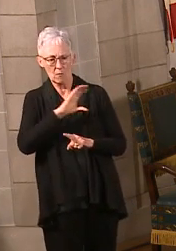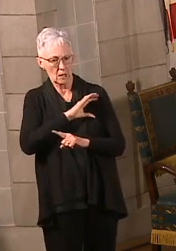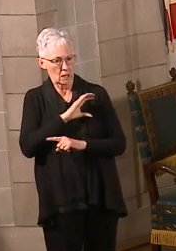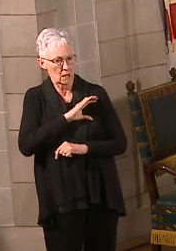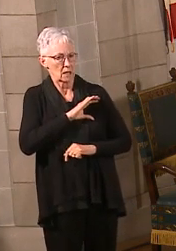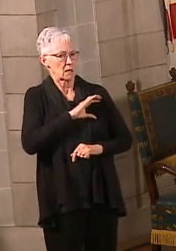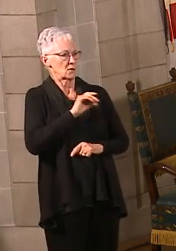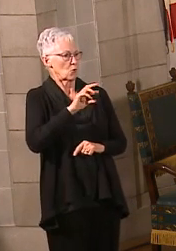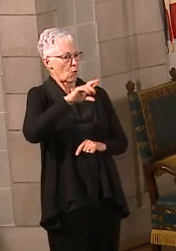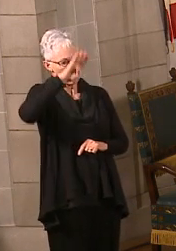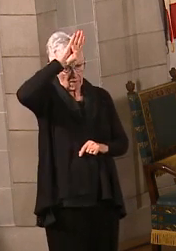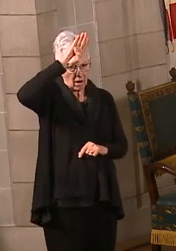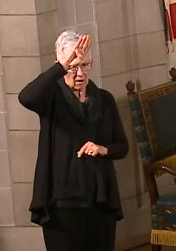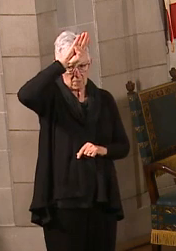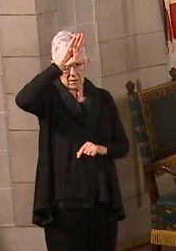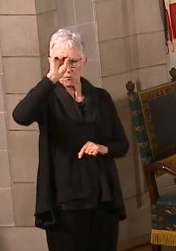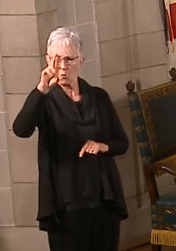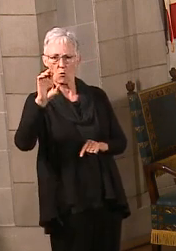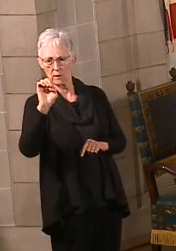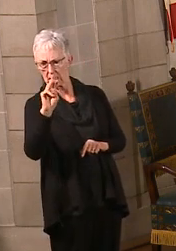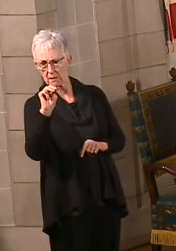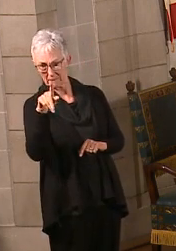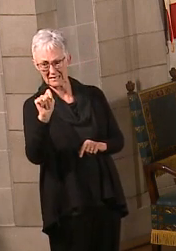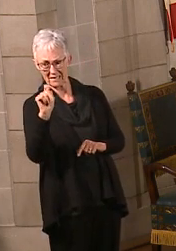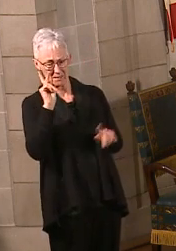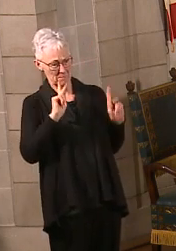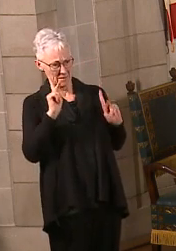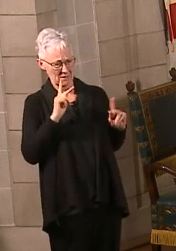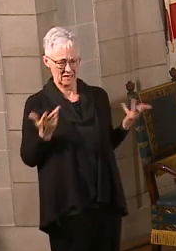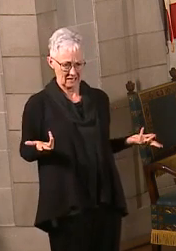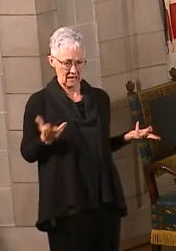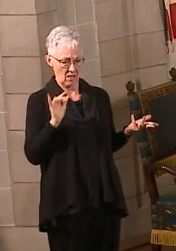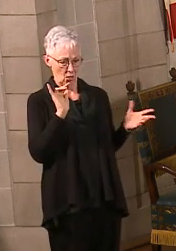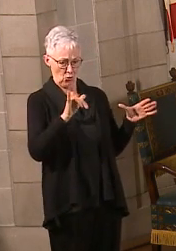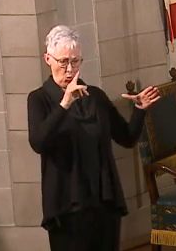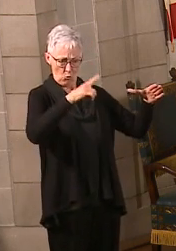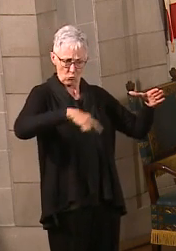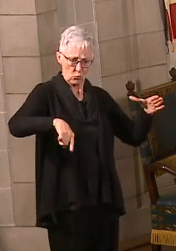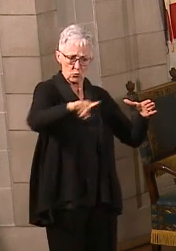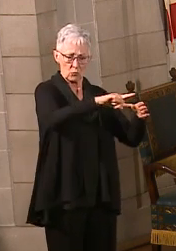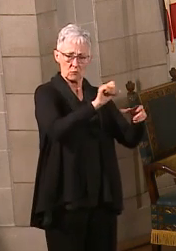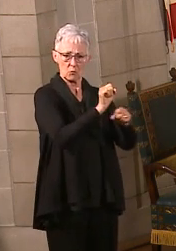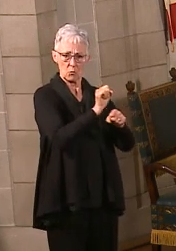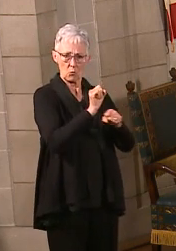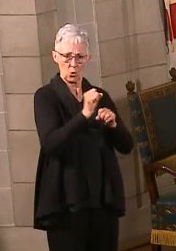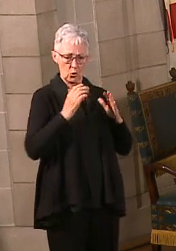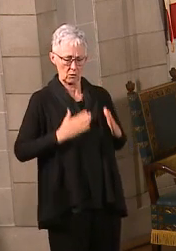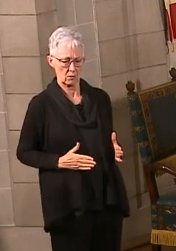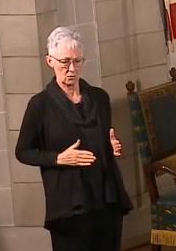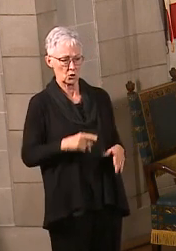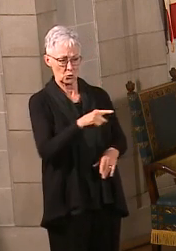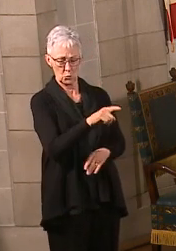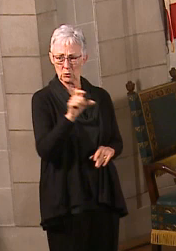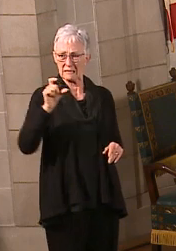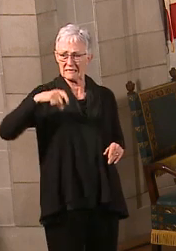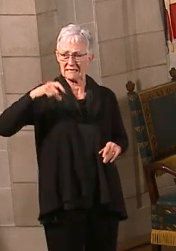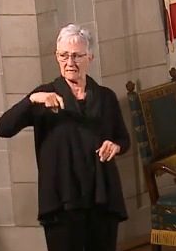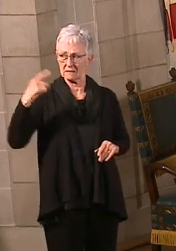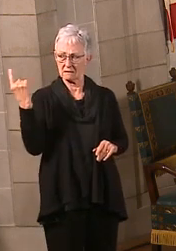firefighter, EMT, we want to make sure that if you want a place that you can go and